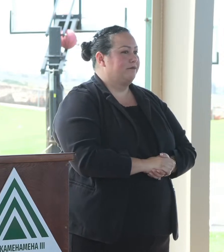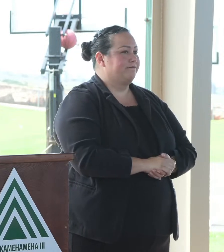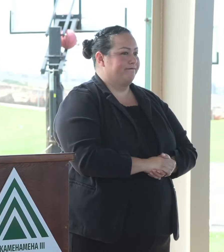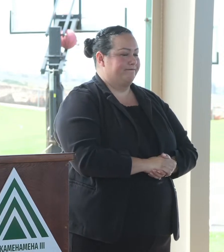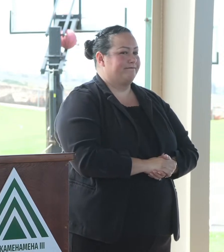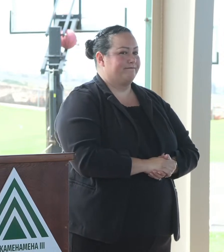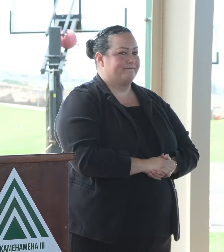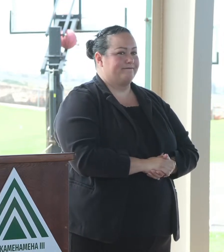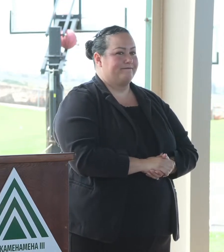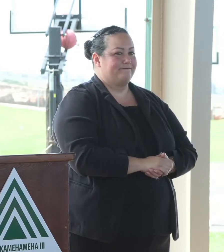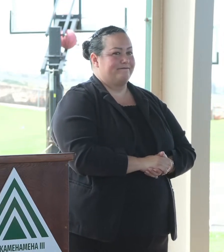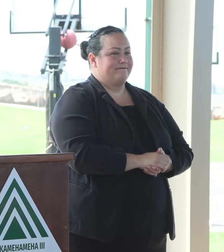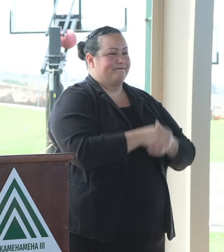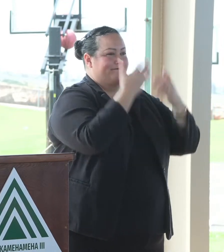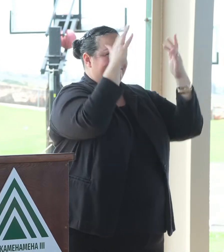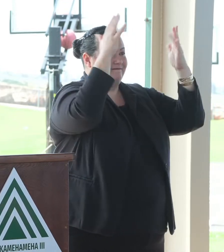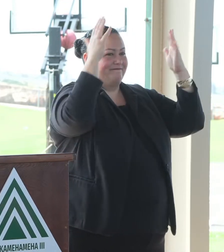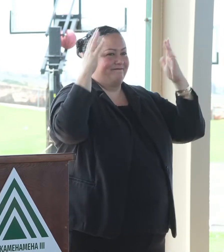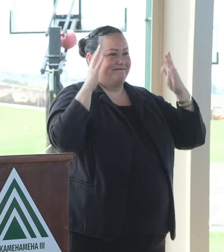Hawaii.